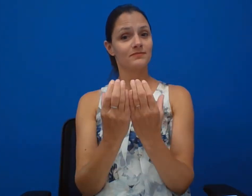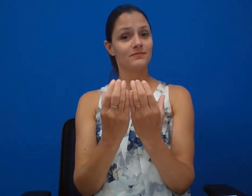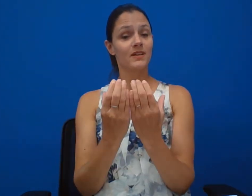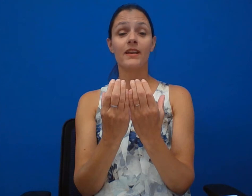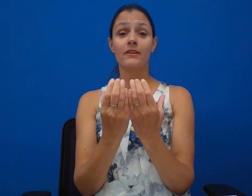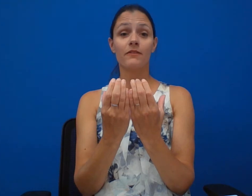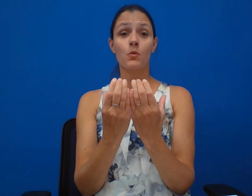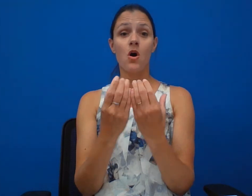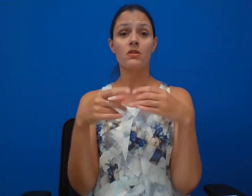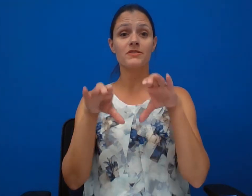Now give it walls.